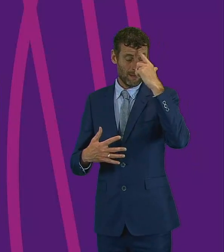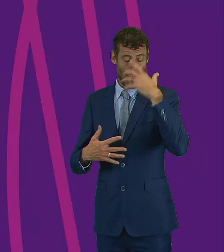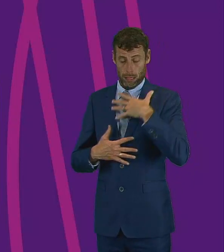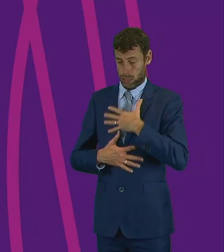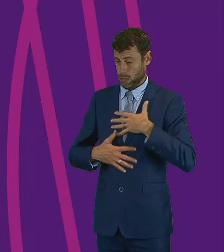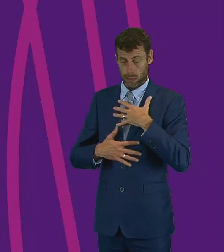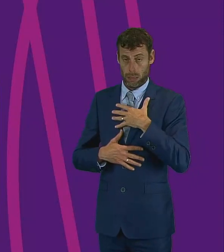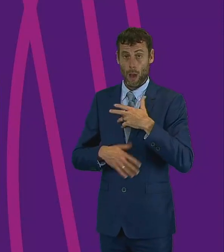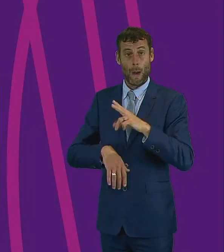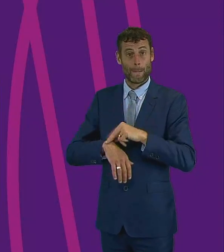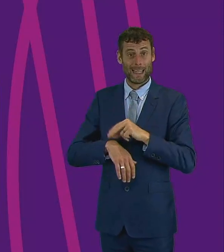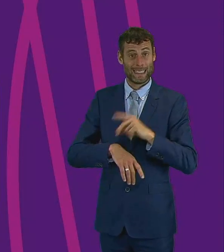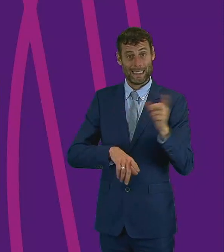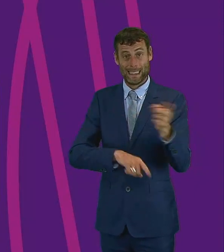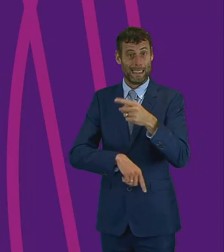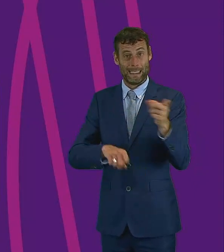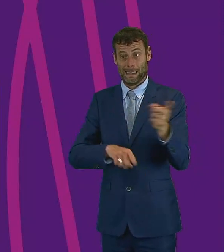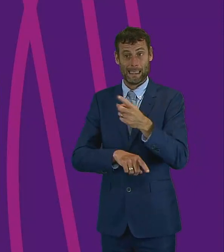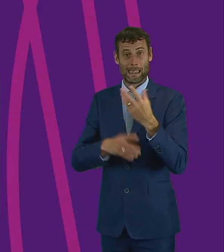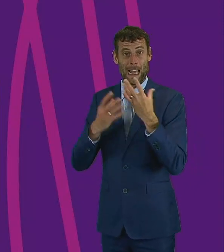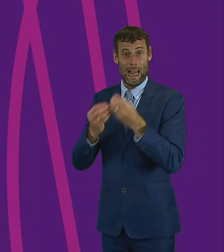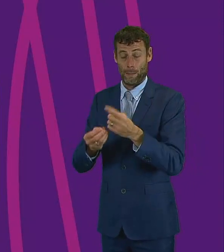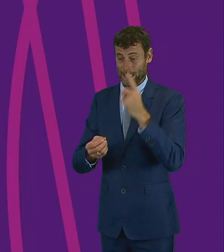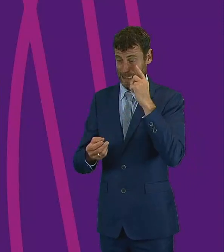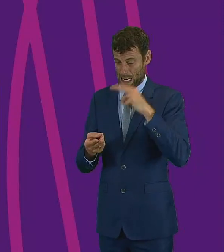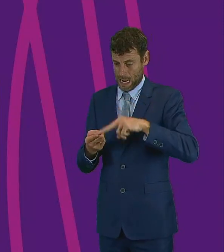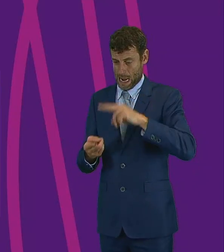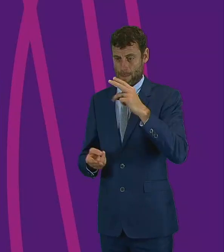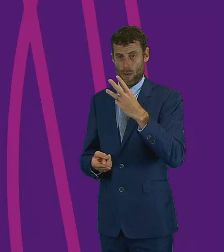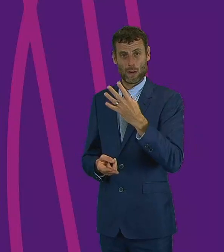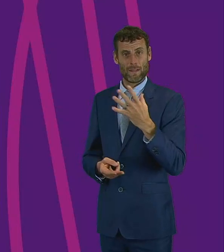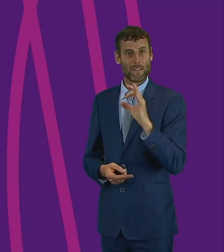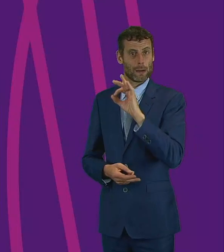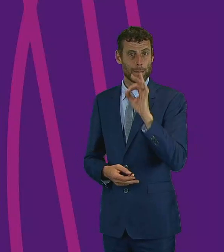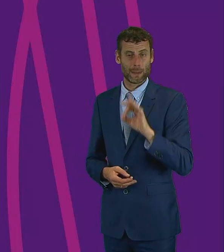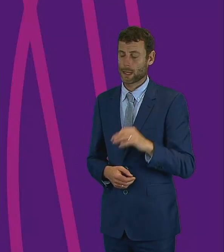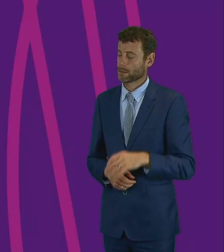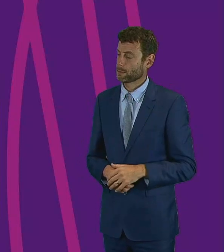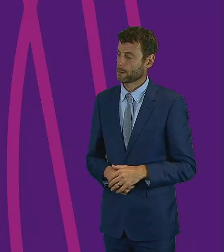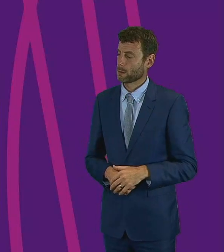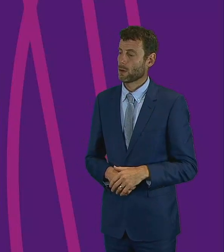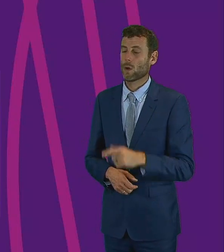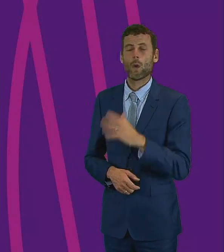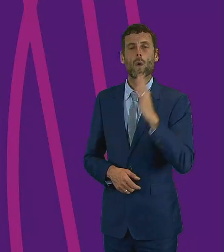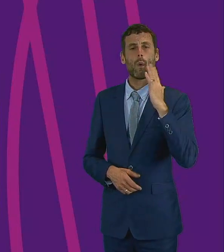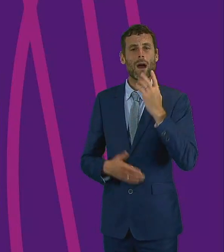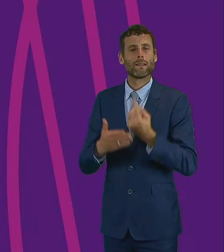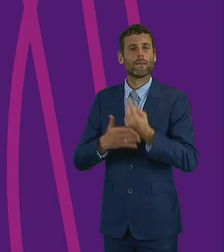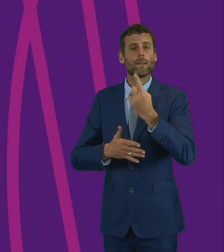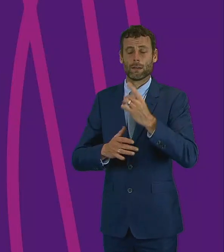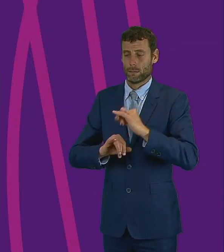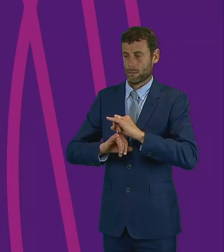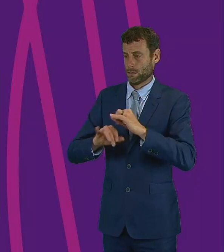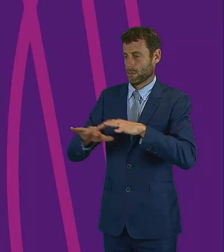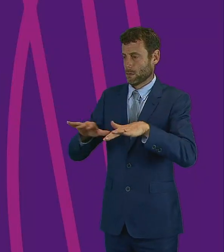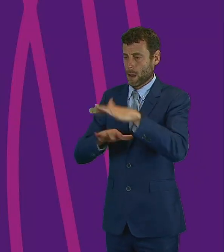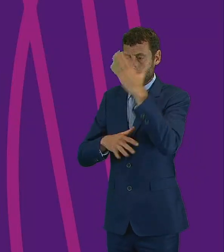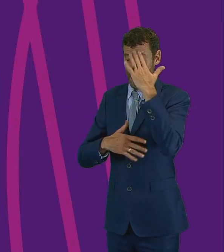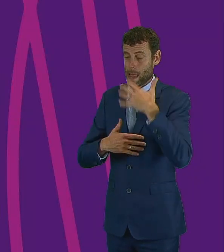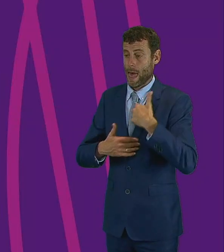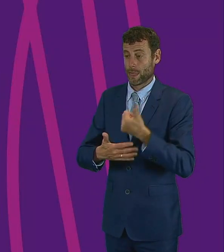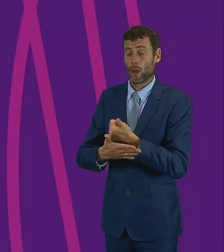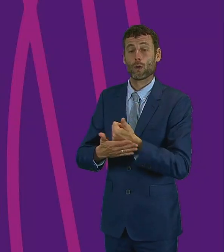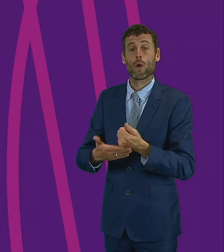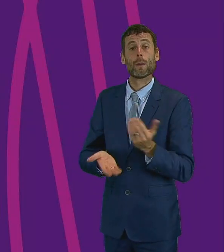25% during lockdown. First Minister. Police Scotland officers are very often the first to respond to urgent situations involving people with mental